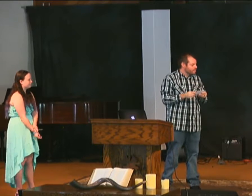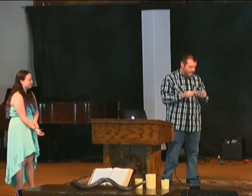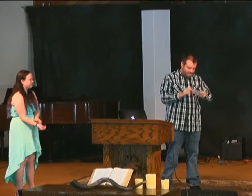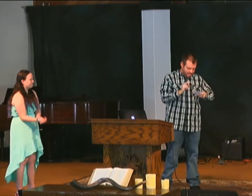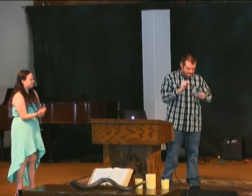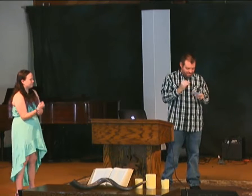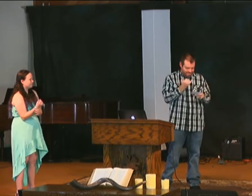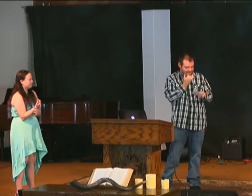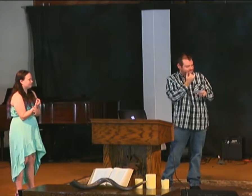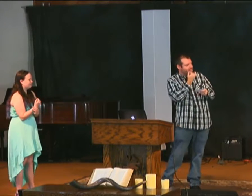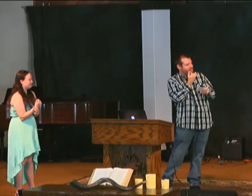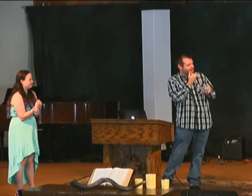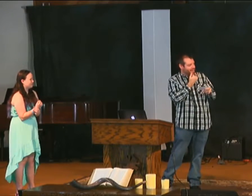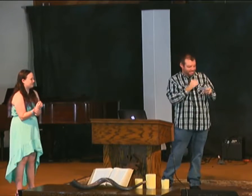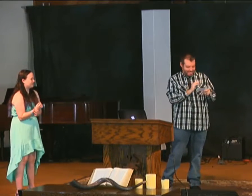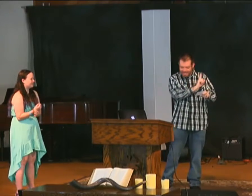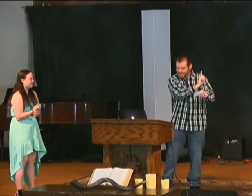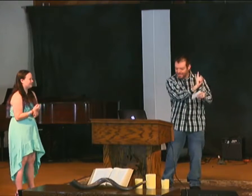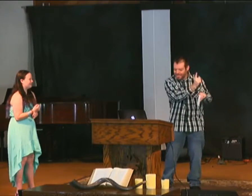Ethan?